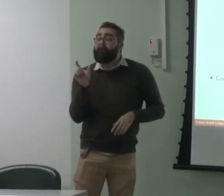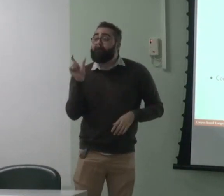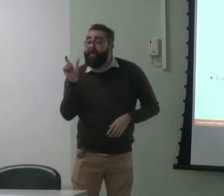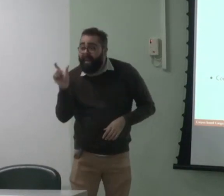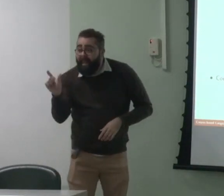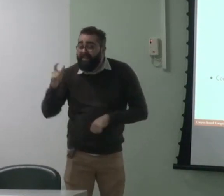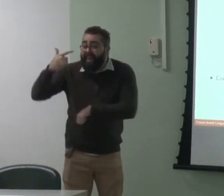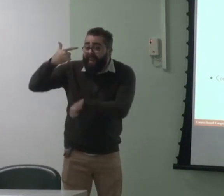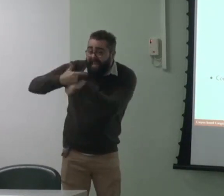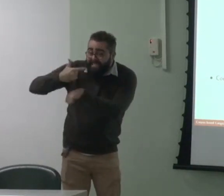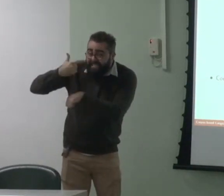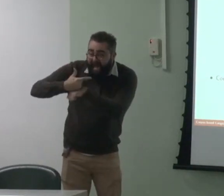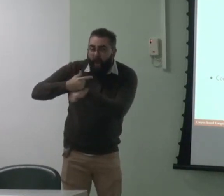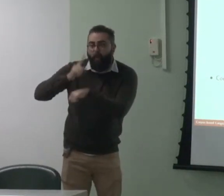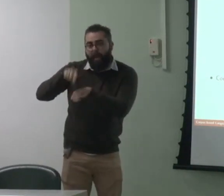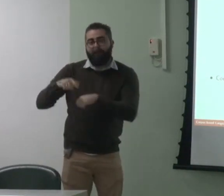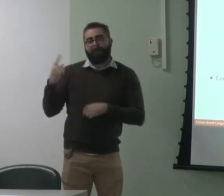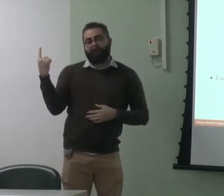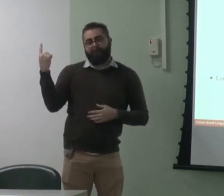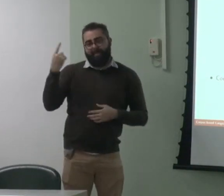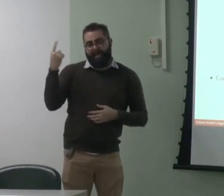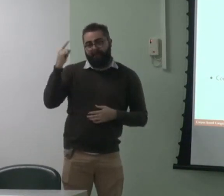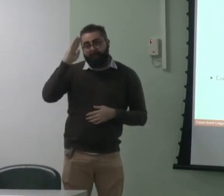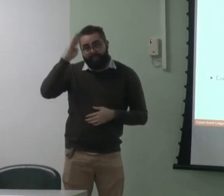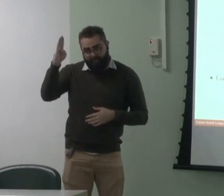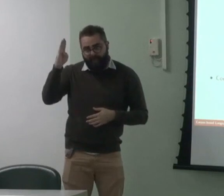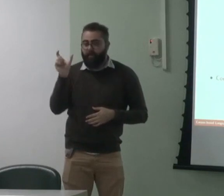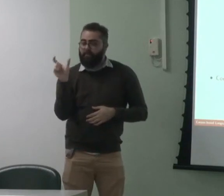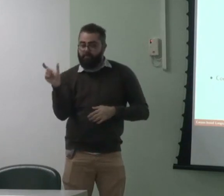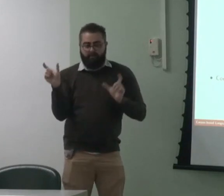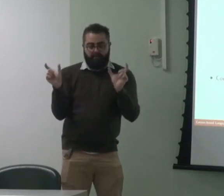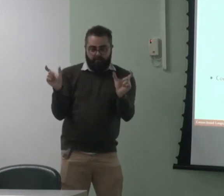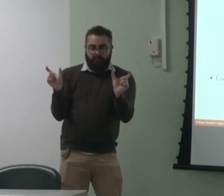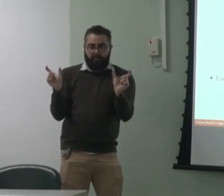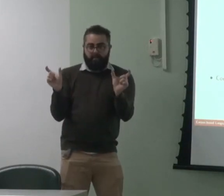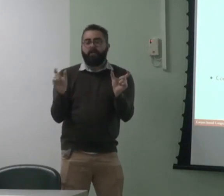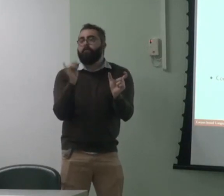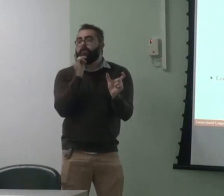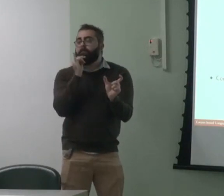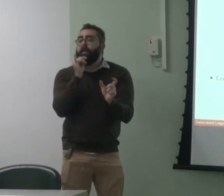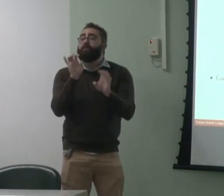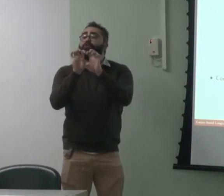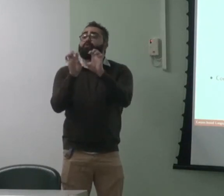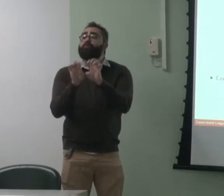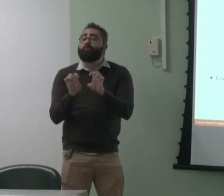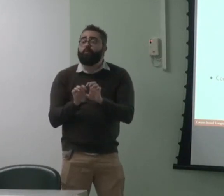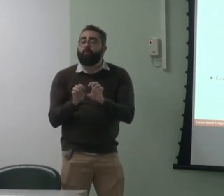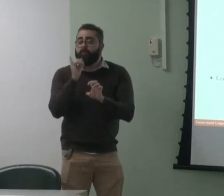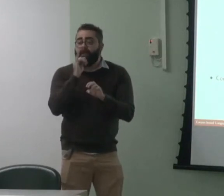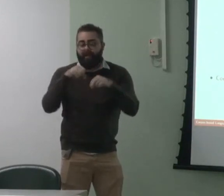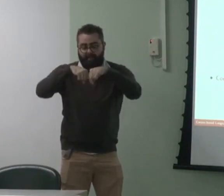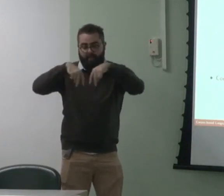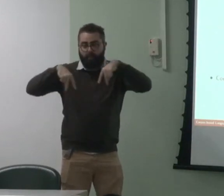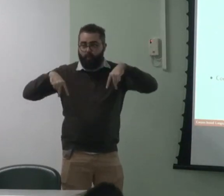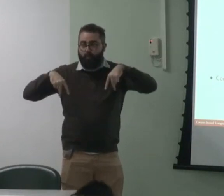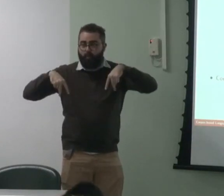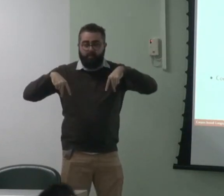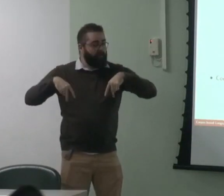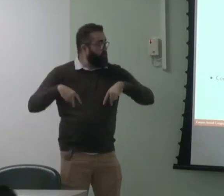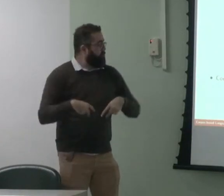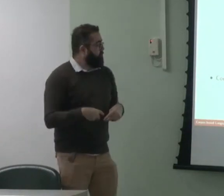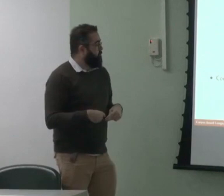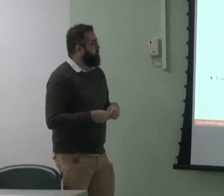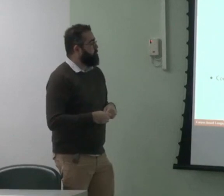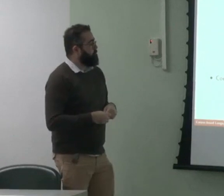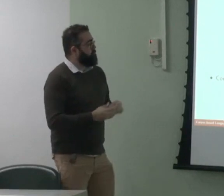that in multiple languages, if you have the same construction, the trees are as parallel